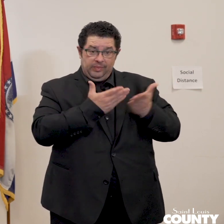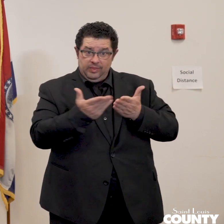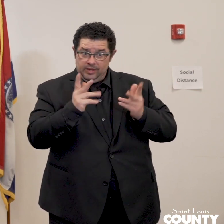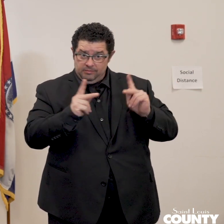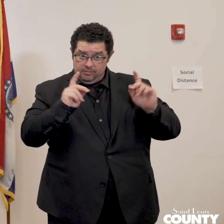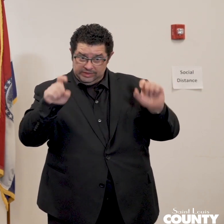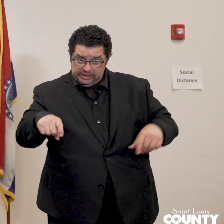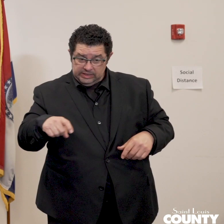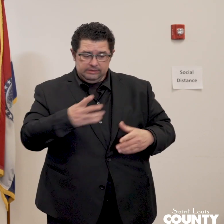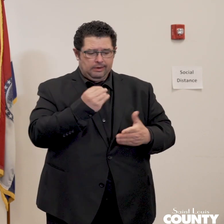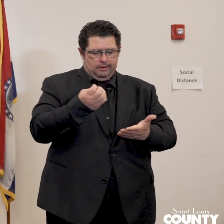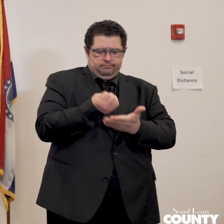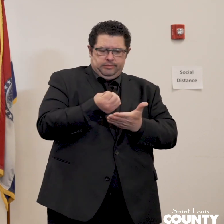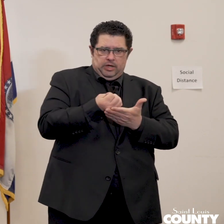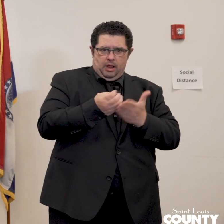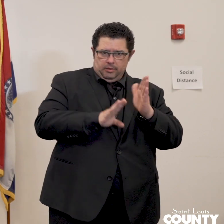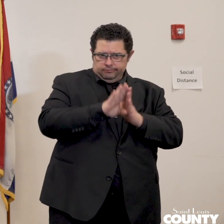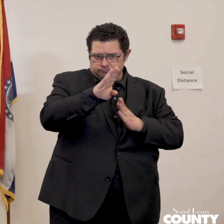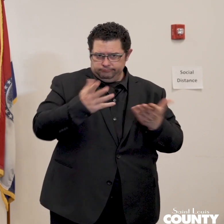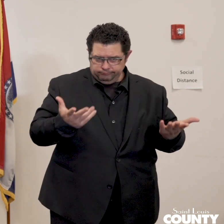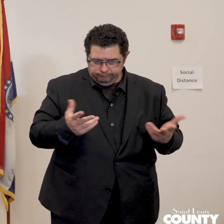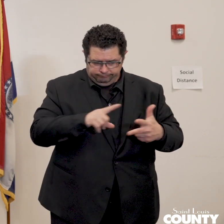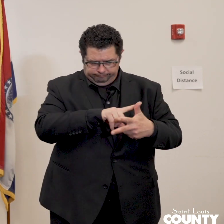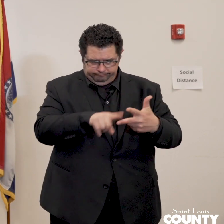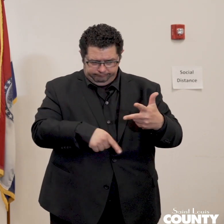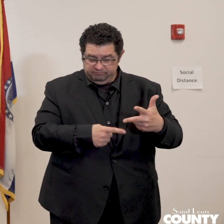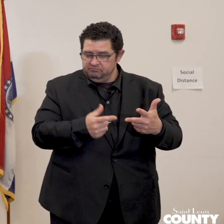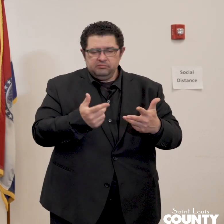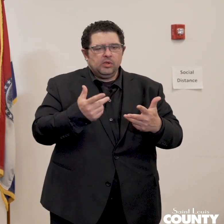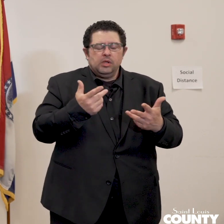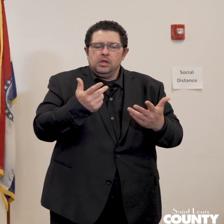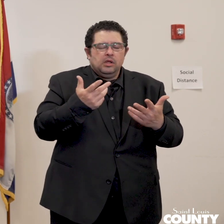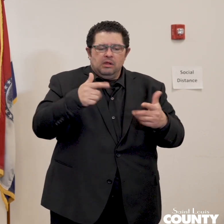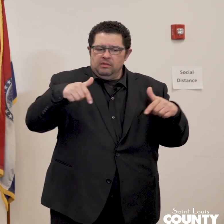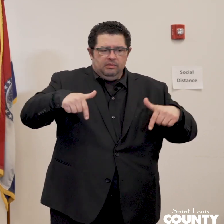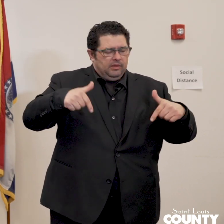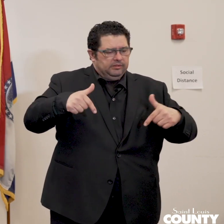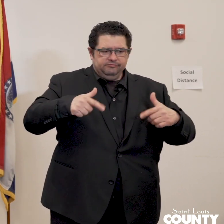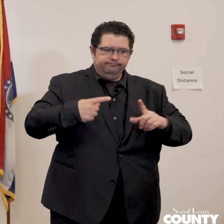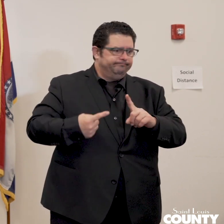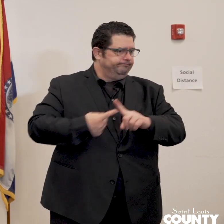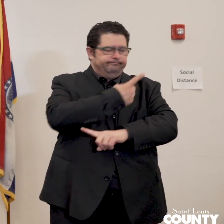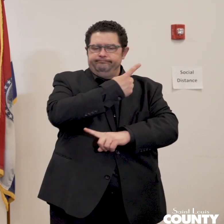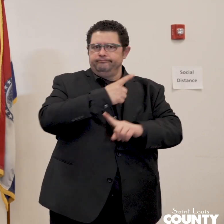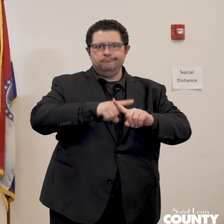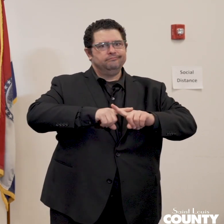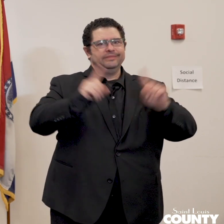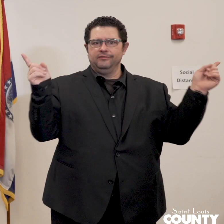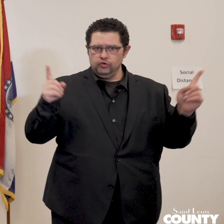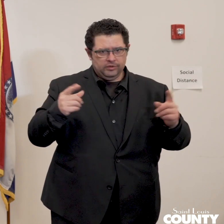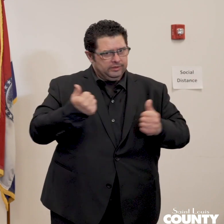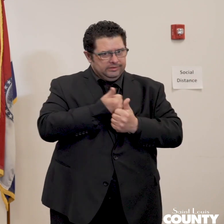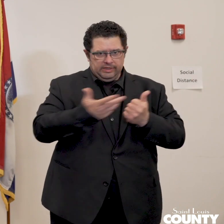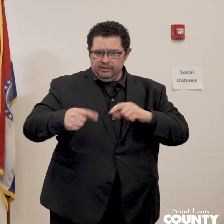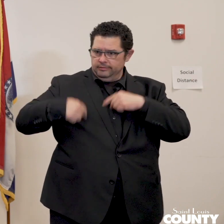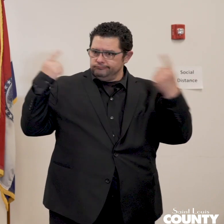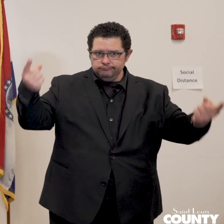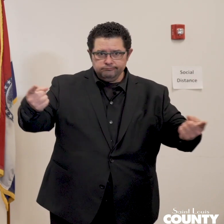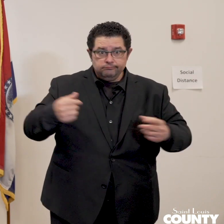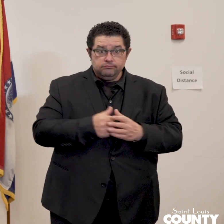and the economic crisis. This is like anything we have never seen before. Together we will get through